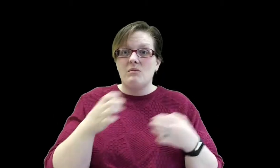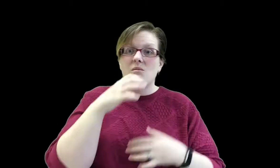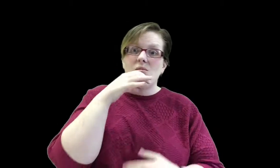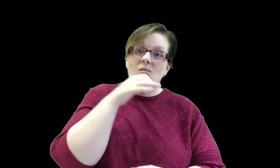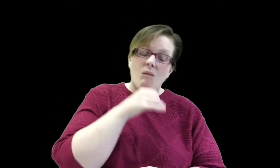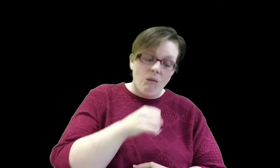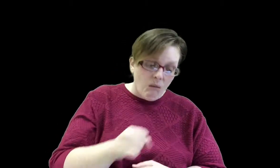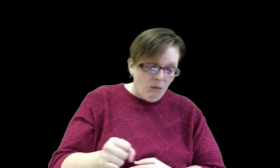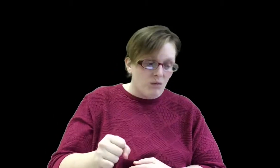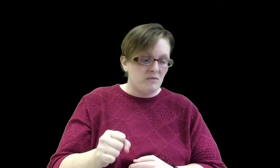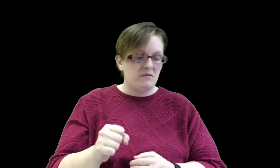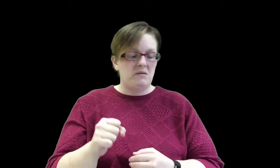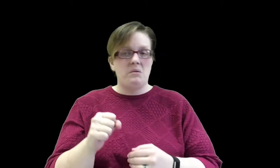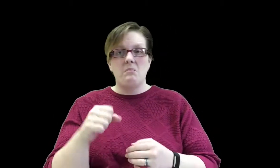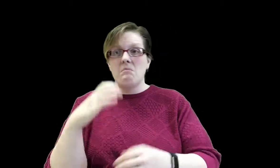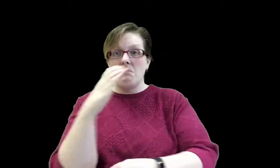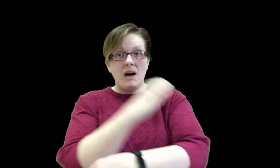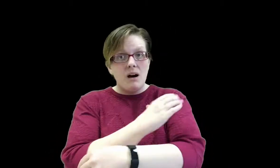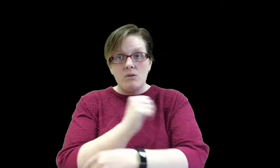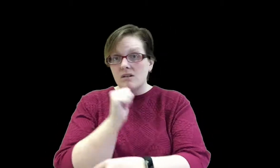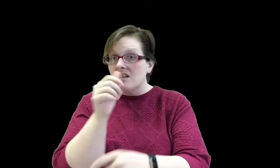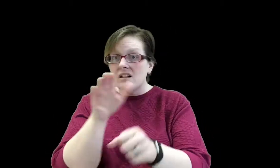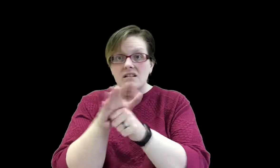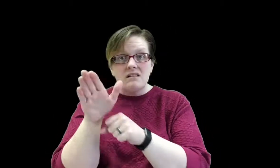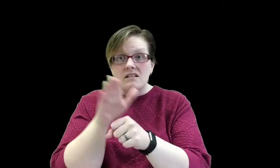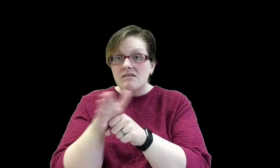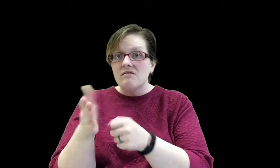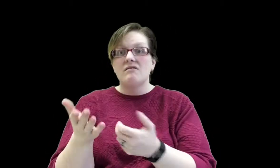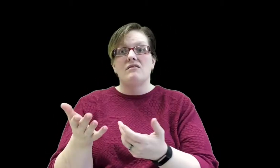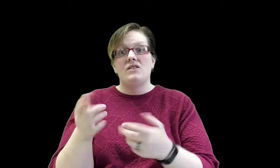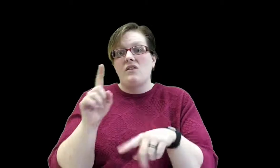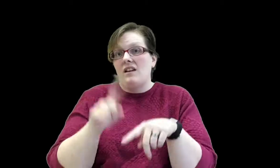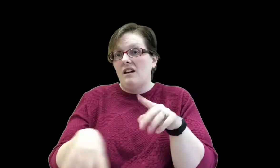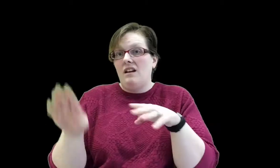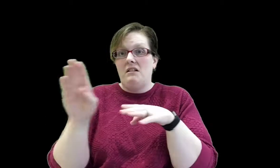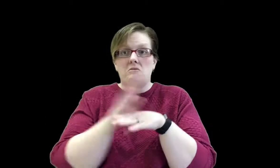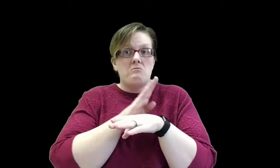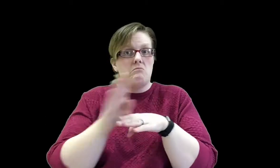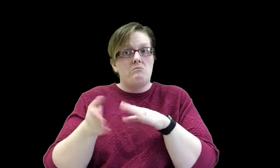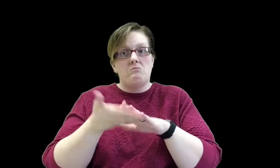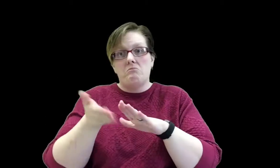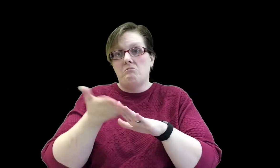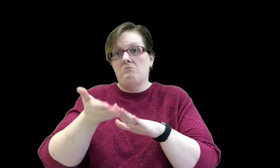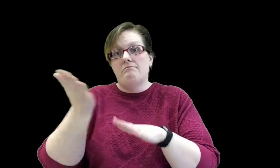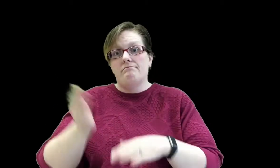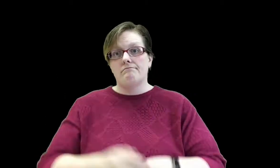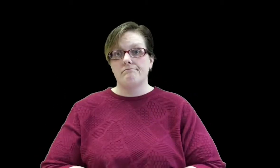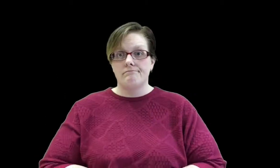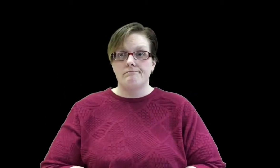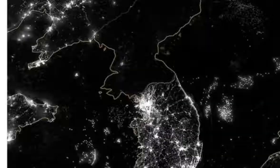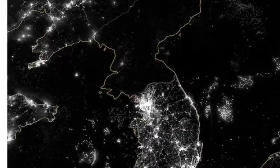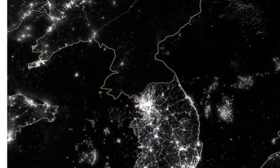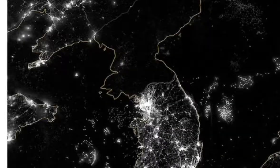their equipment, their things that they use is very old, and there's generally not enough power to keep the business